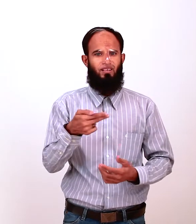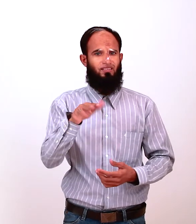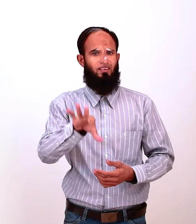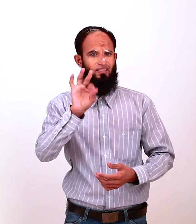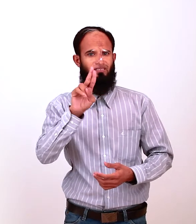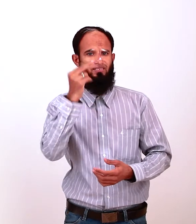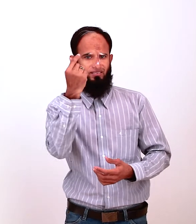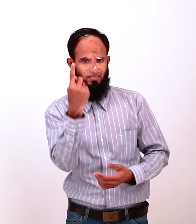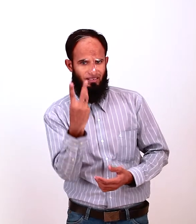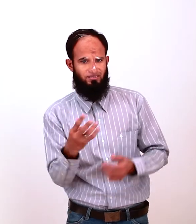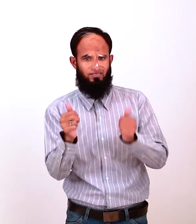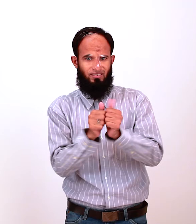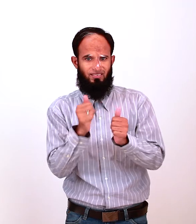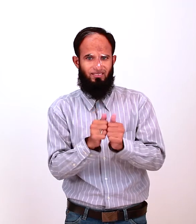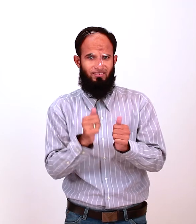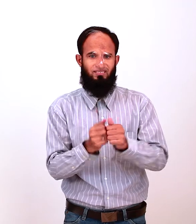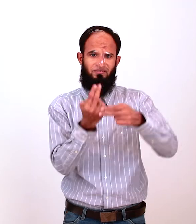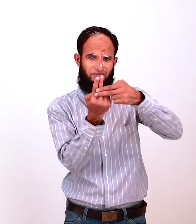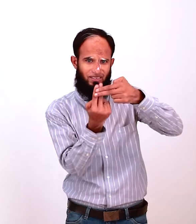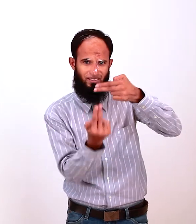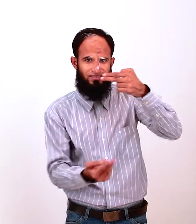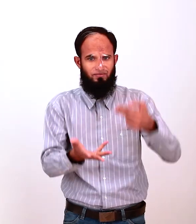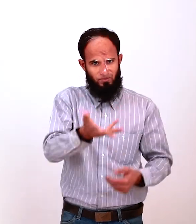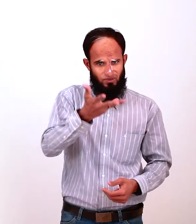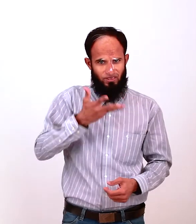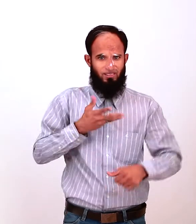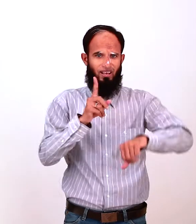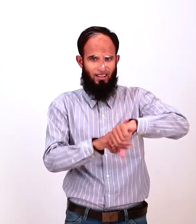Specific units are used to describe different lengths of time.